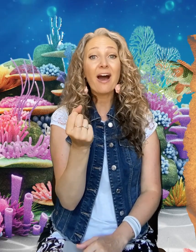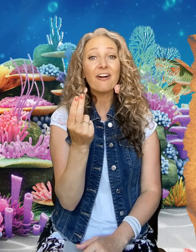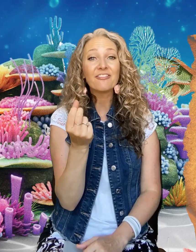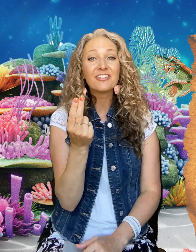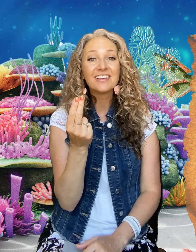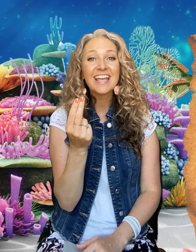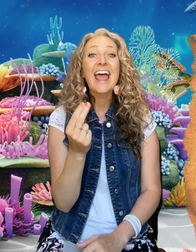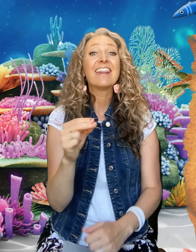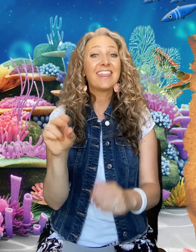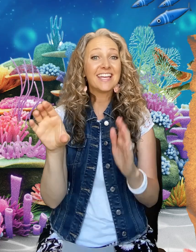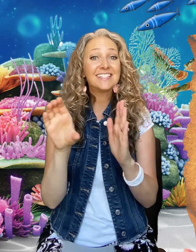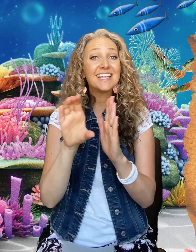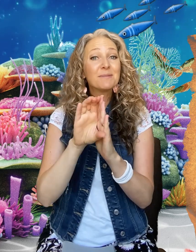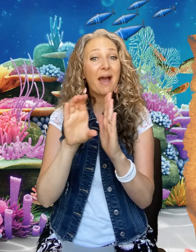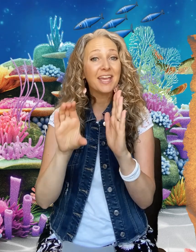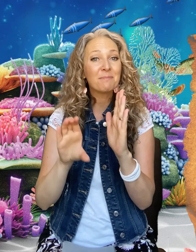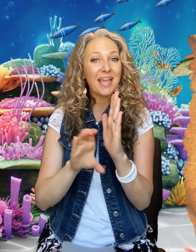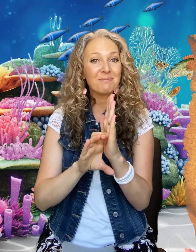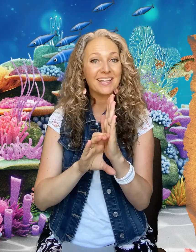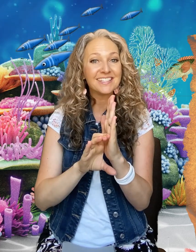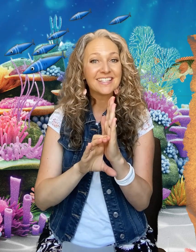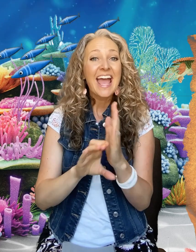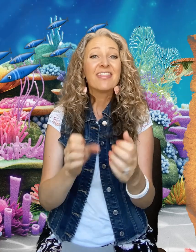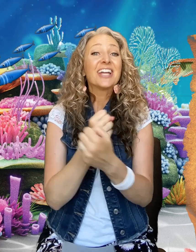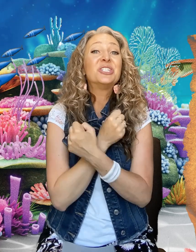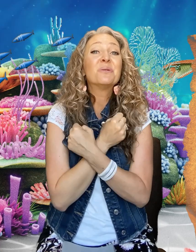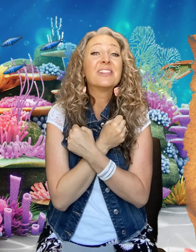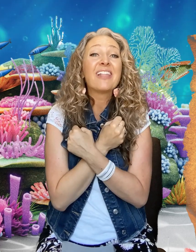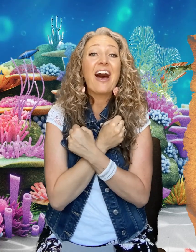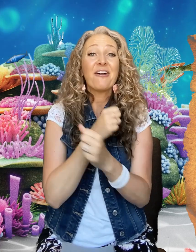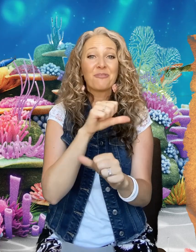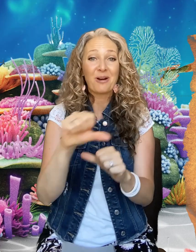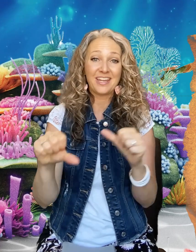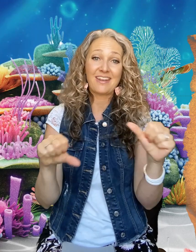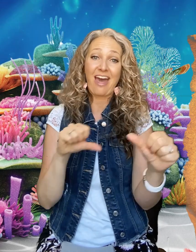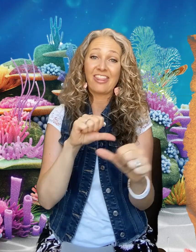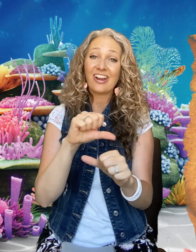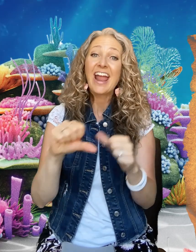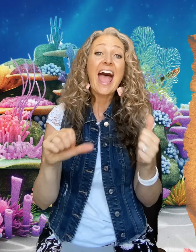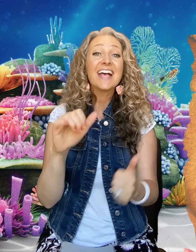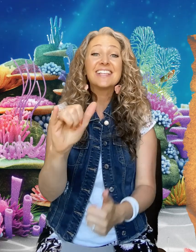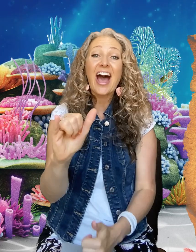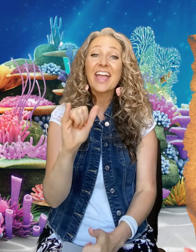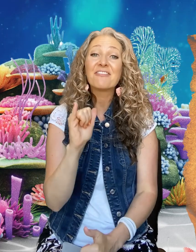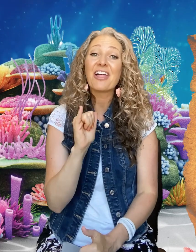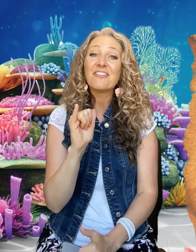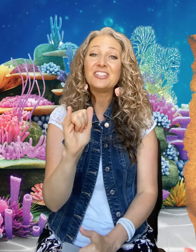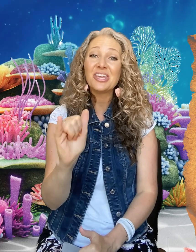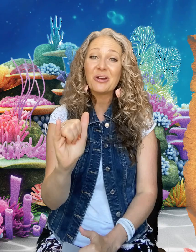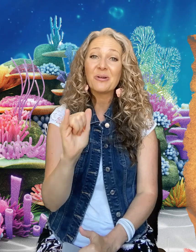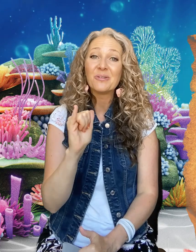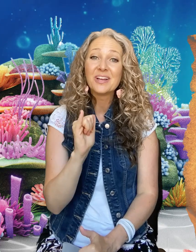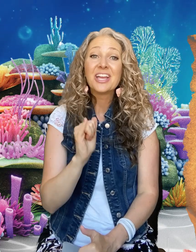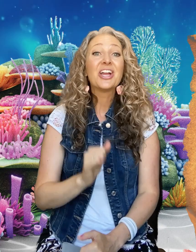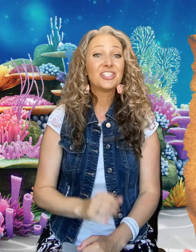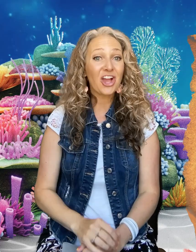15:12. This is my commandment, that you love one another as I have loved you. John